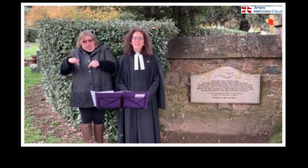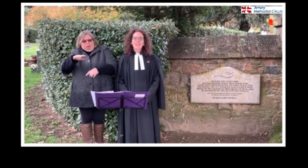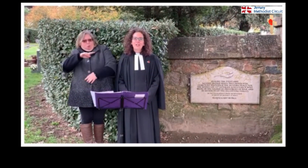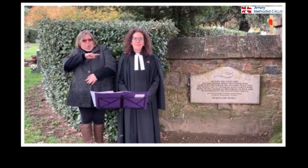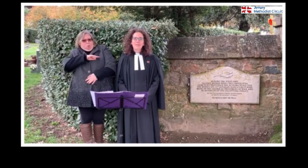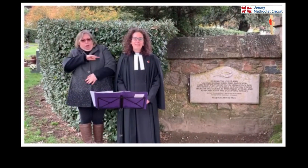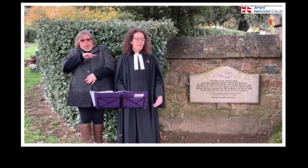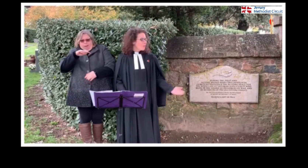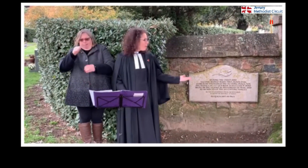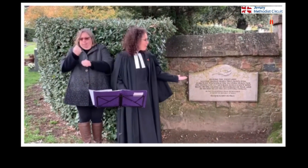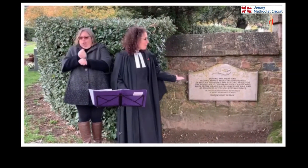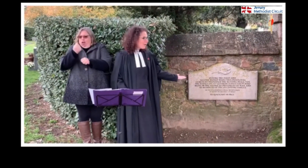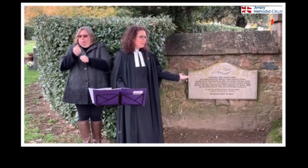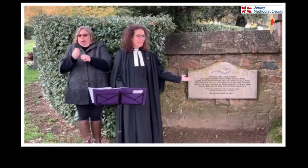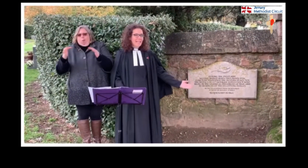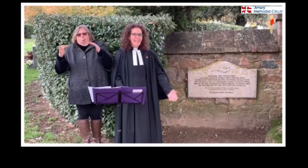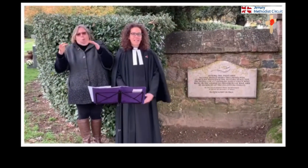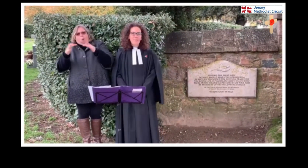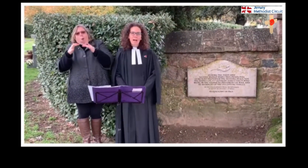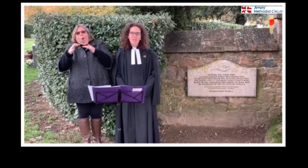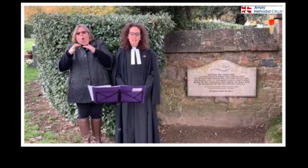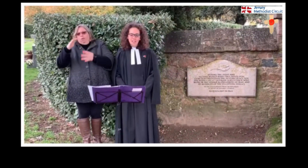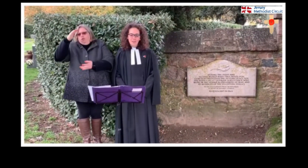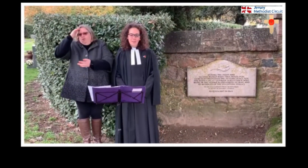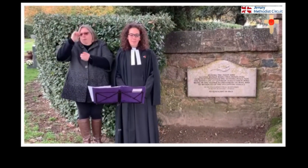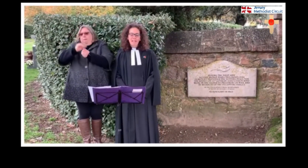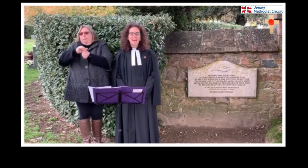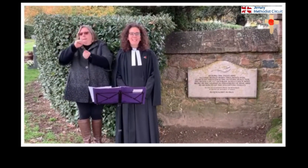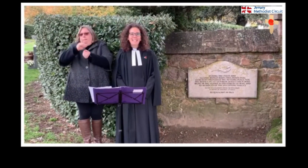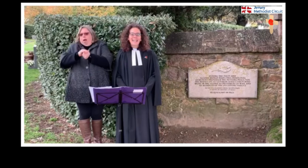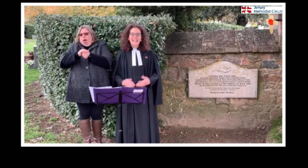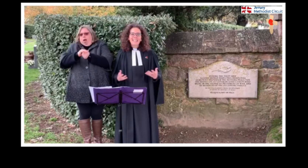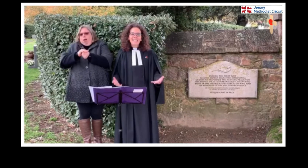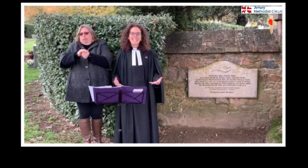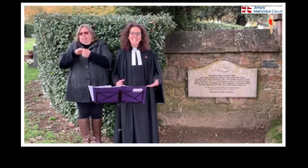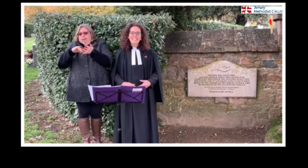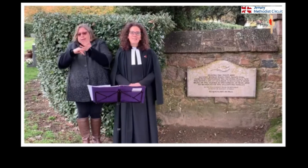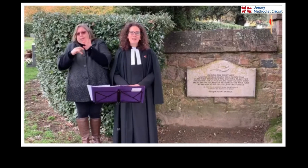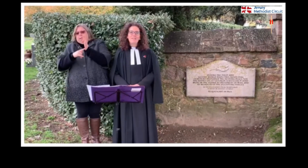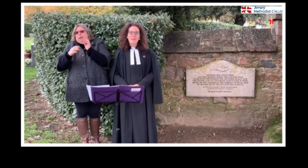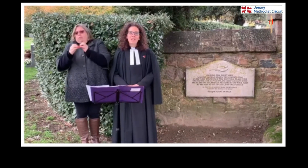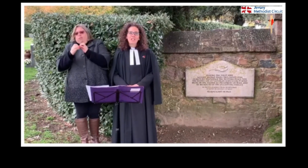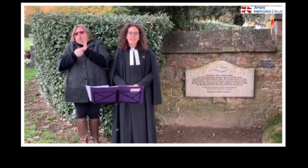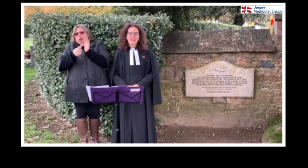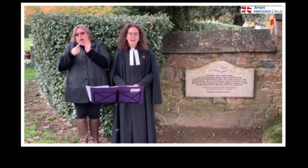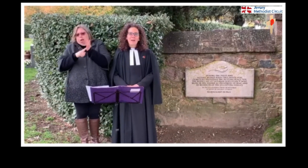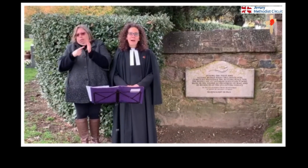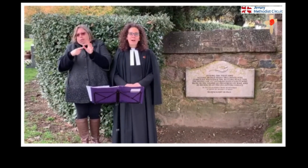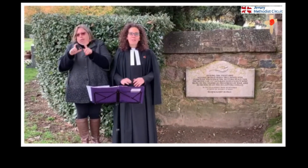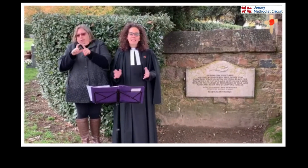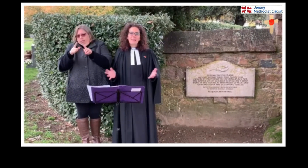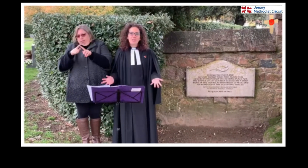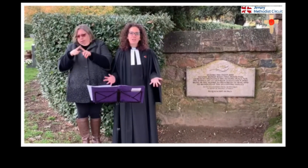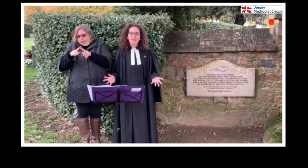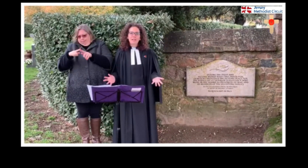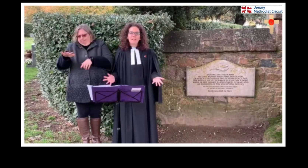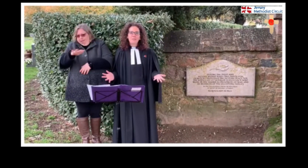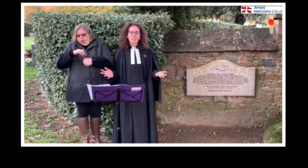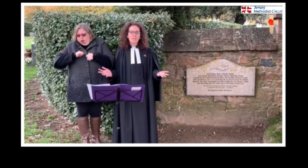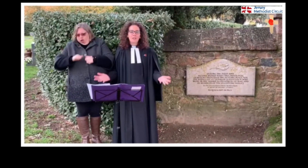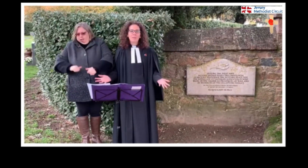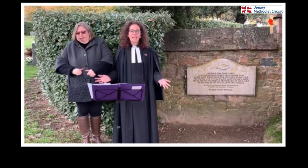We're here at the German War Memorial here in the parish of St. Brelard's, and this is some information about this